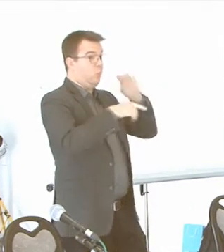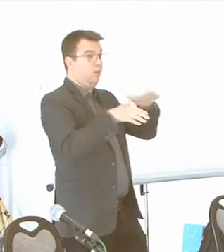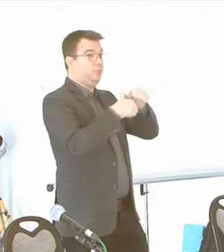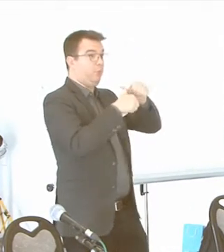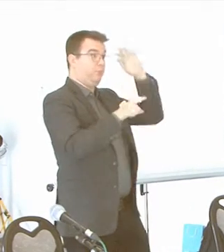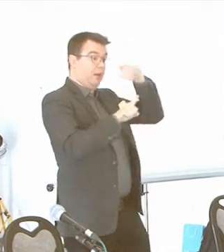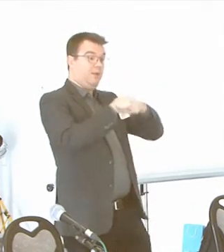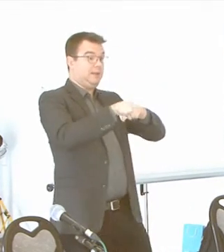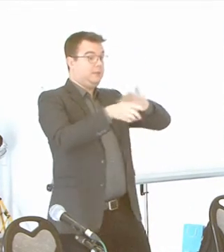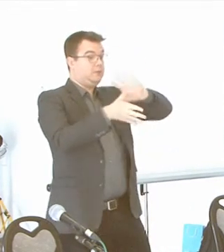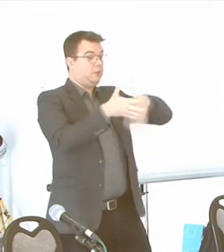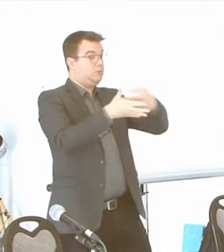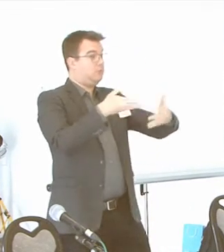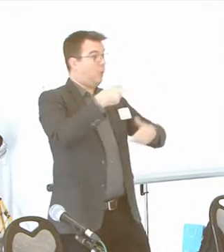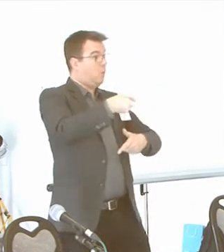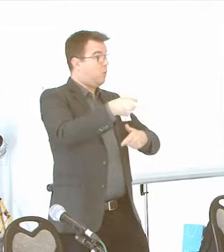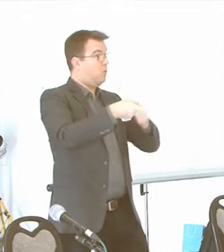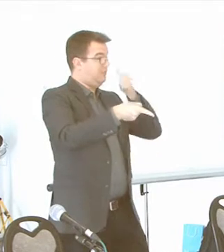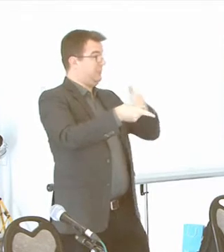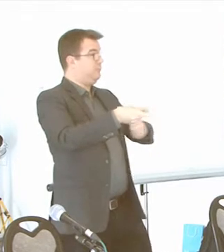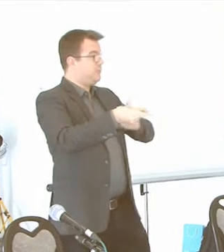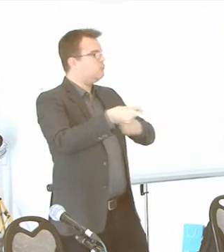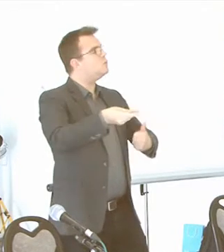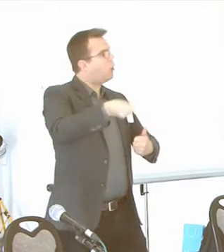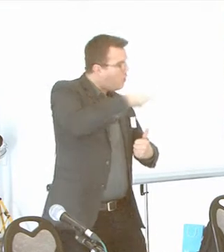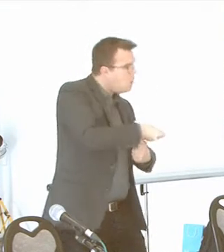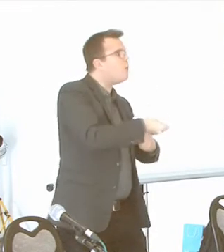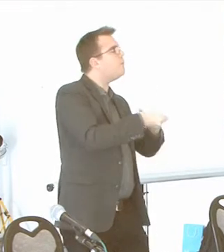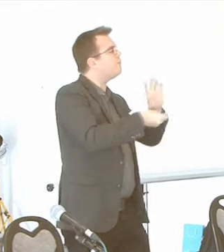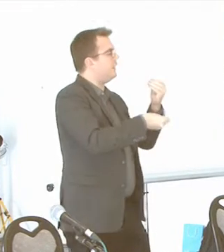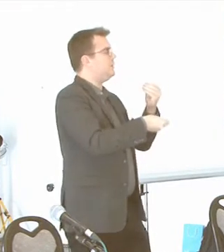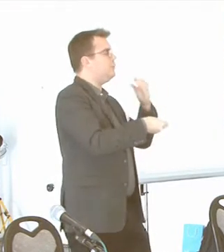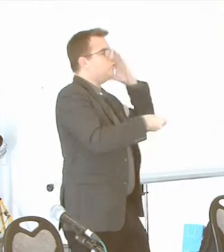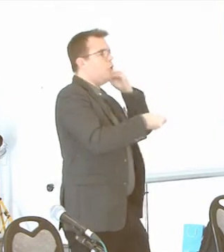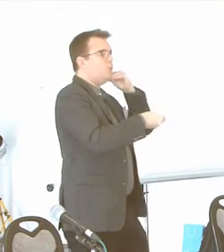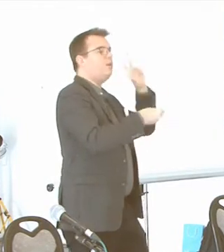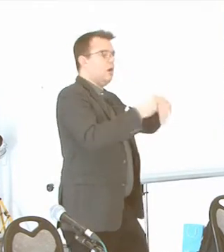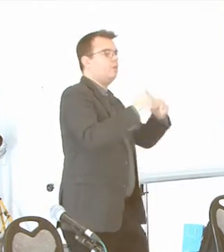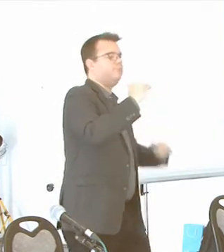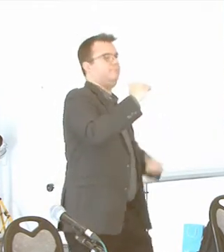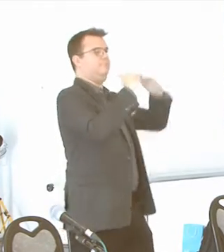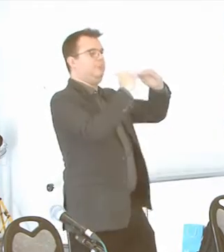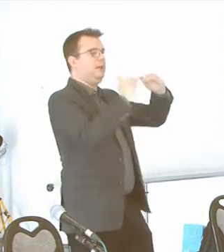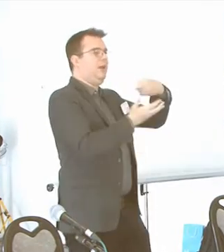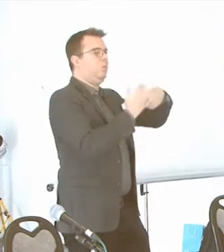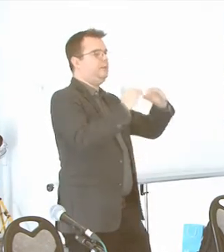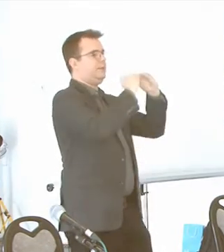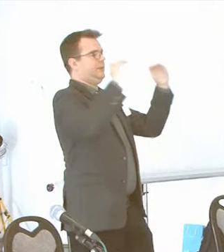And the Danish Deaf Association having sign language as most important, the most crucial part, is because in this way